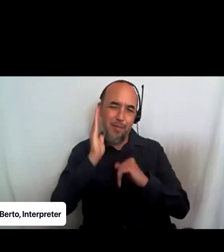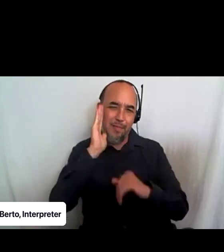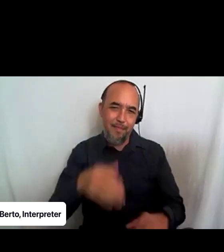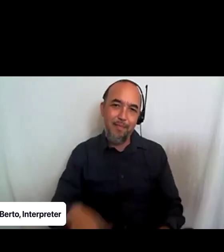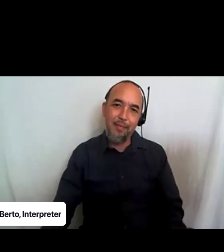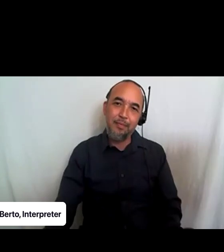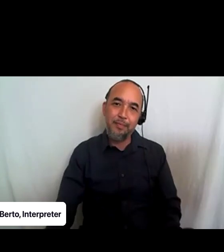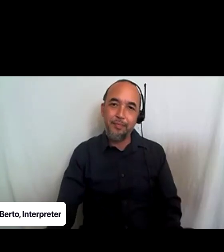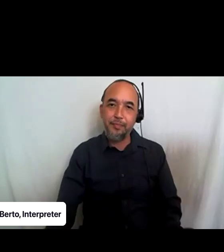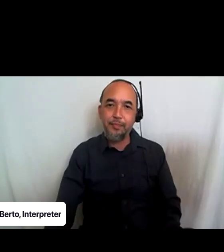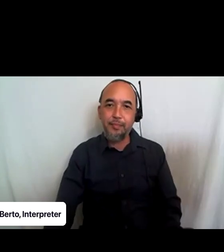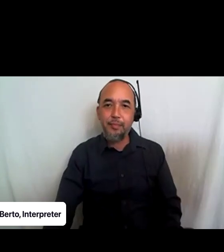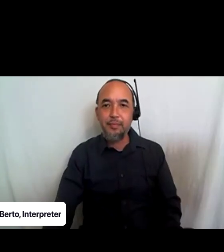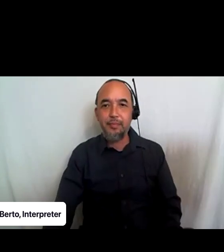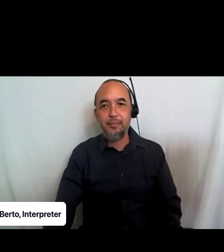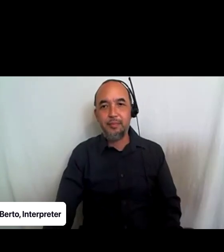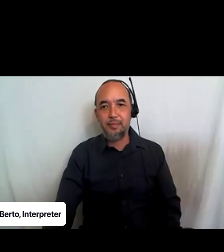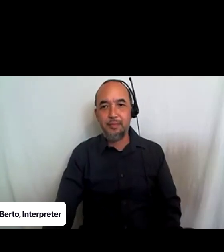nicely. So